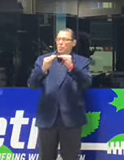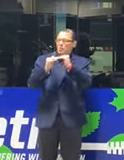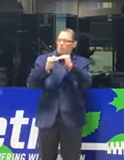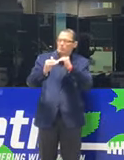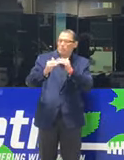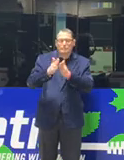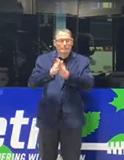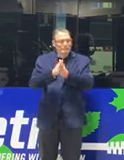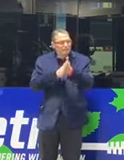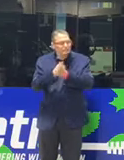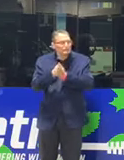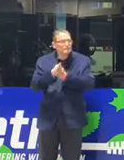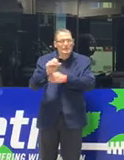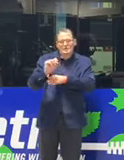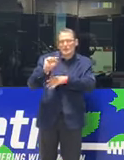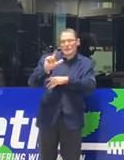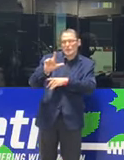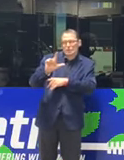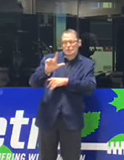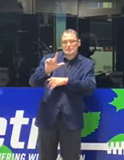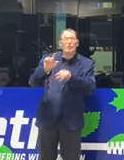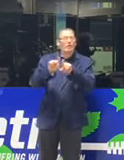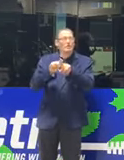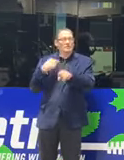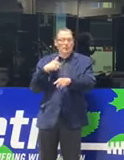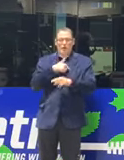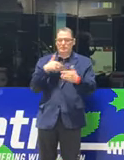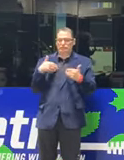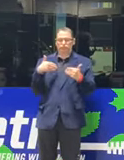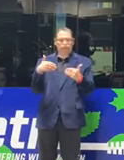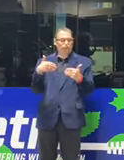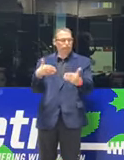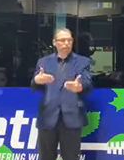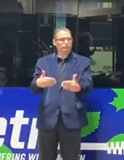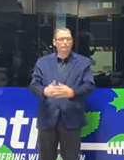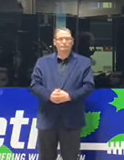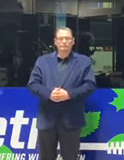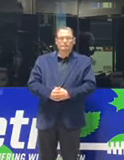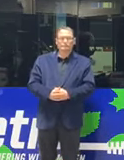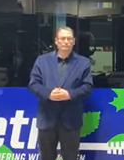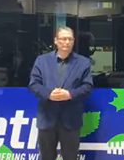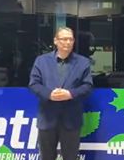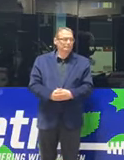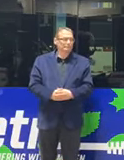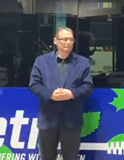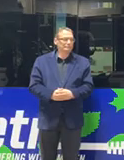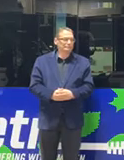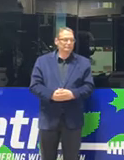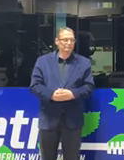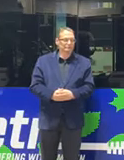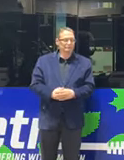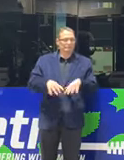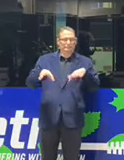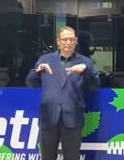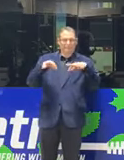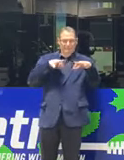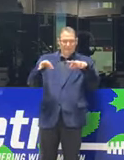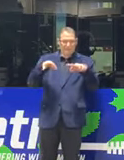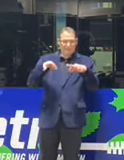resilient St. Louis and to move us forward. Now, to tell you really all